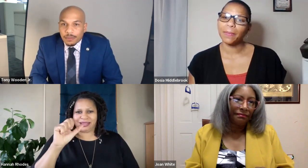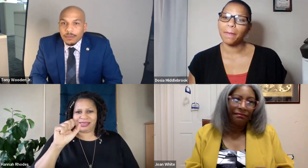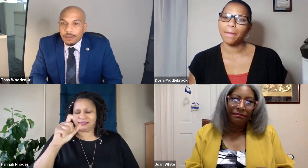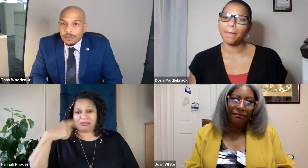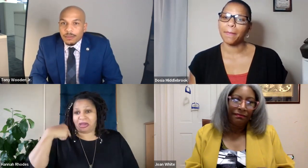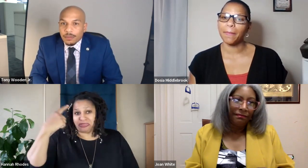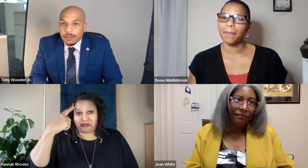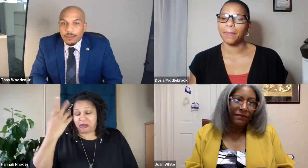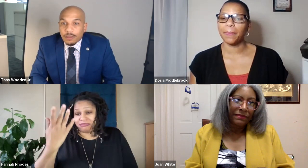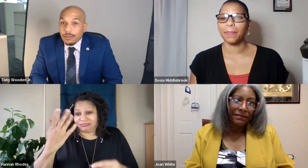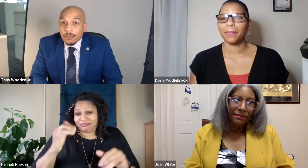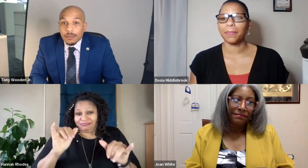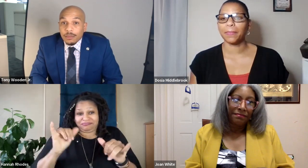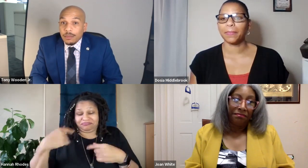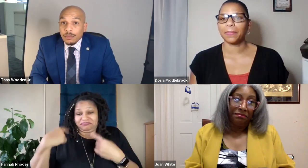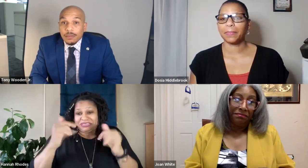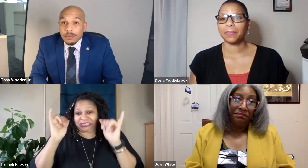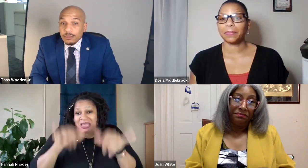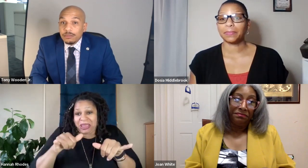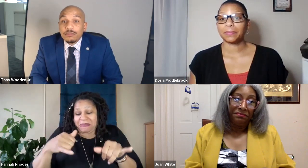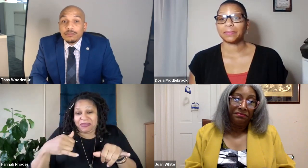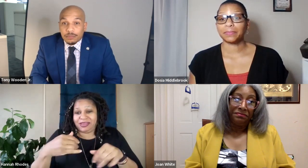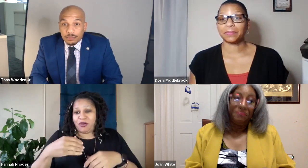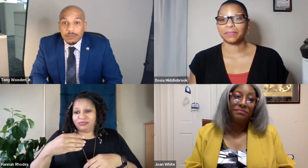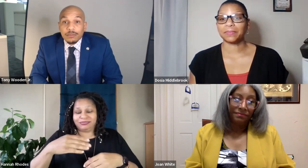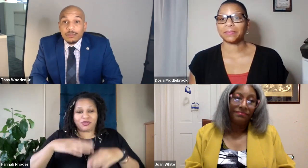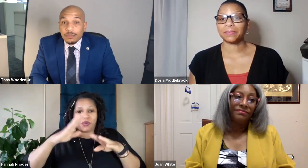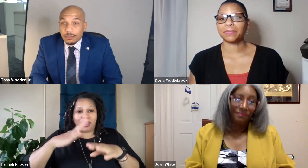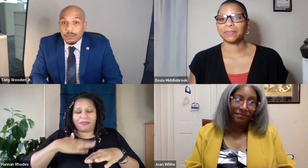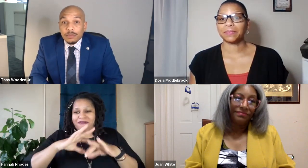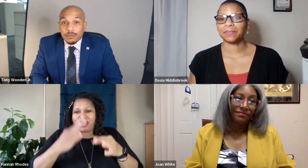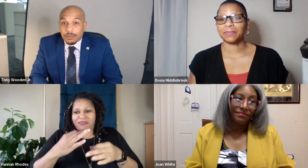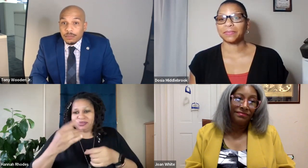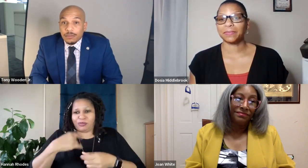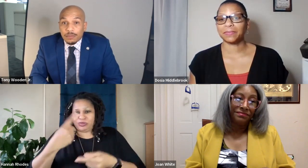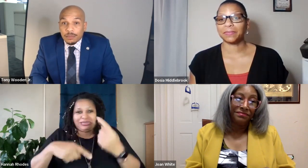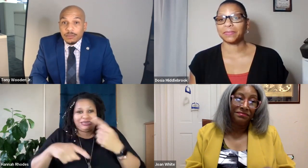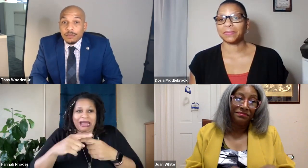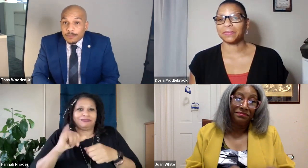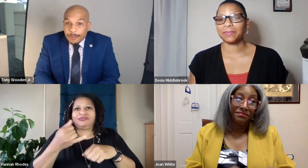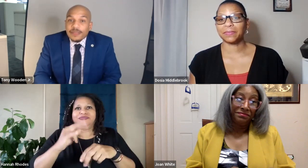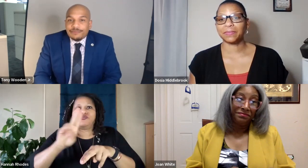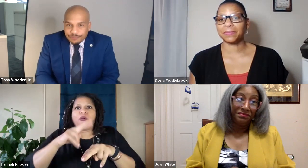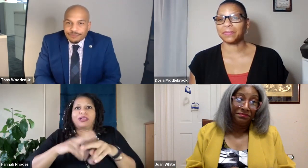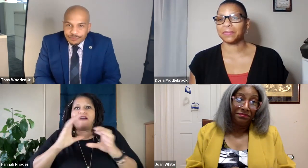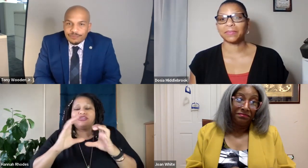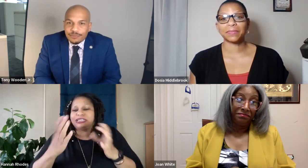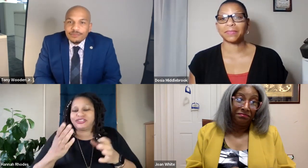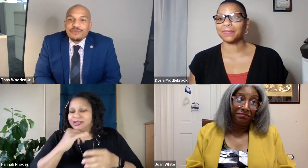Black ASL or Black Sign Language, for the longest time, I always thought it was the same. I didn't even realize that there's